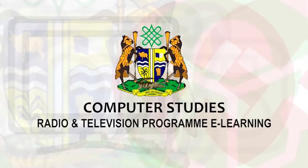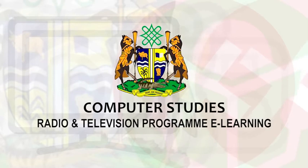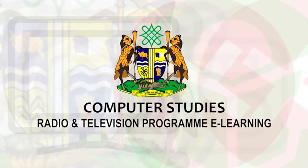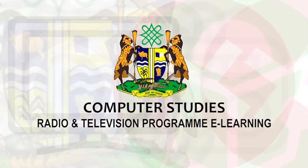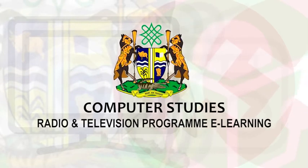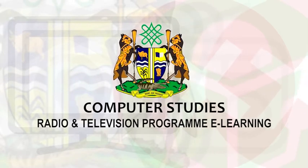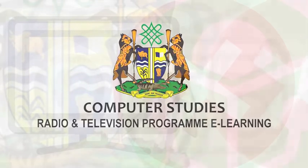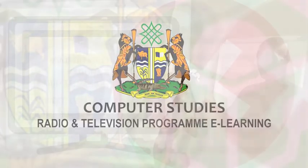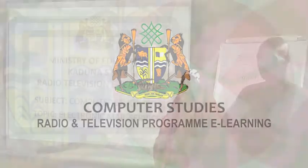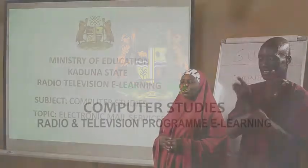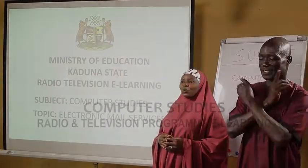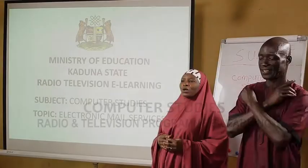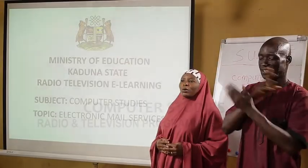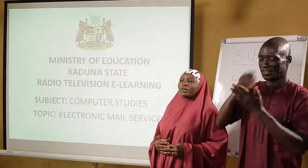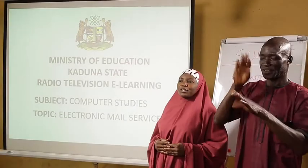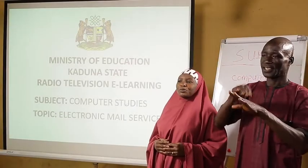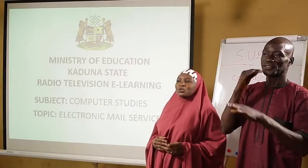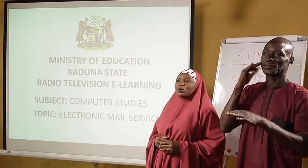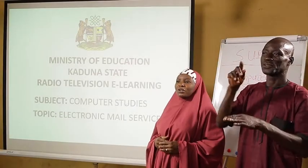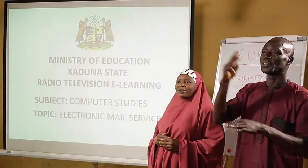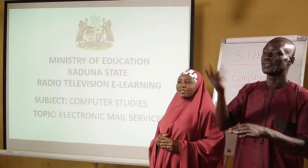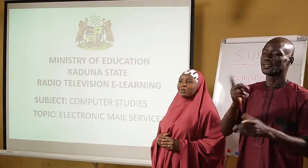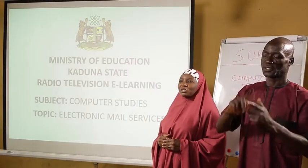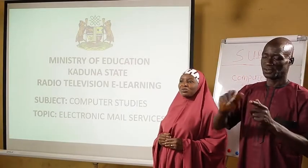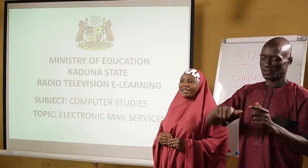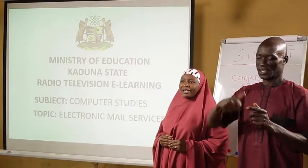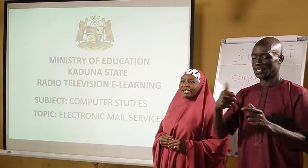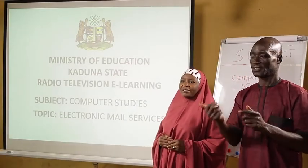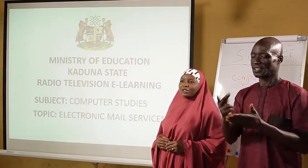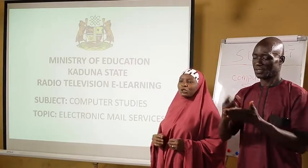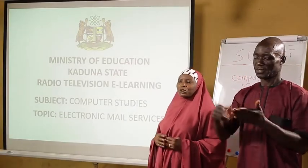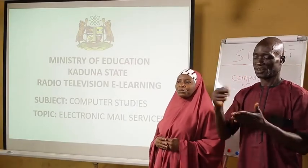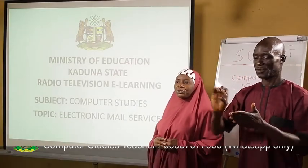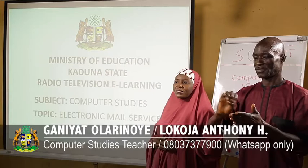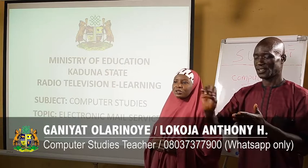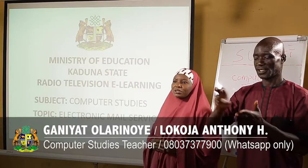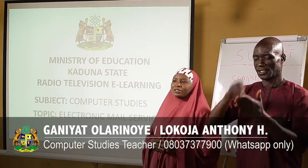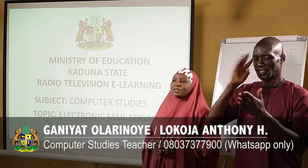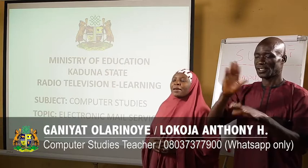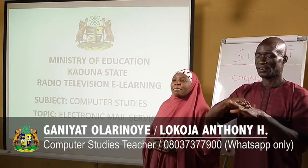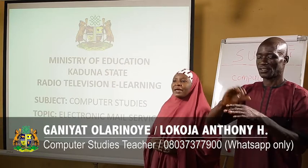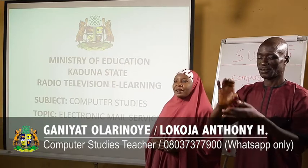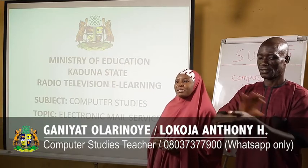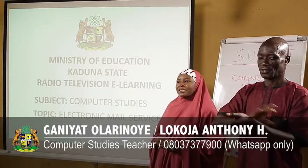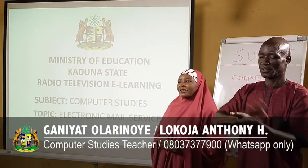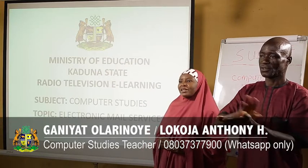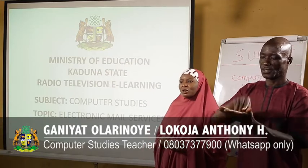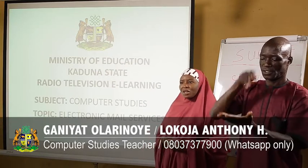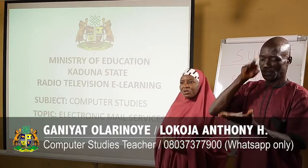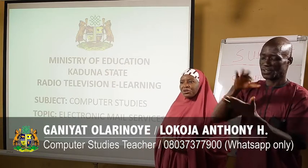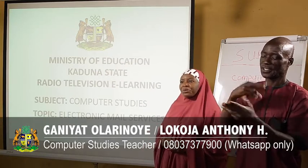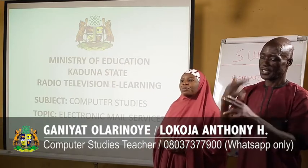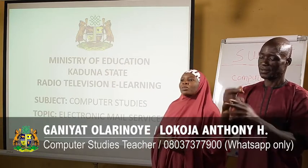Hello, my dear students at home. You are welcome to another segment of the e-learning on computer studies. My name is